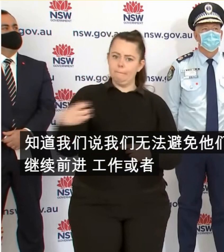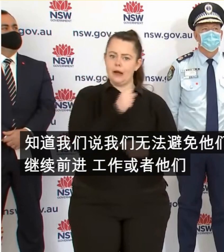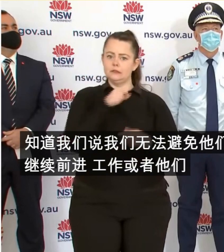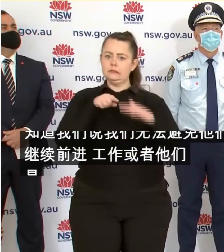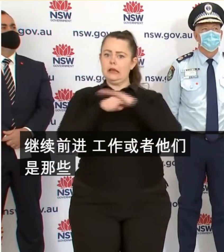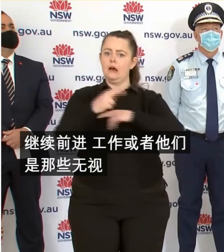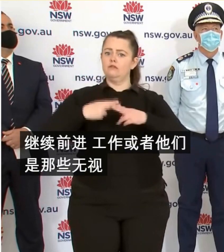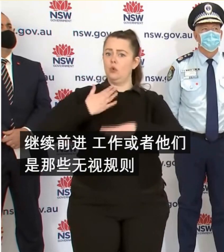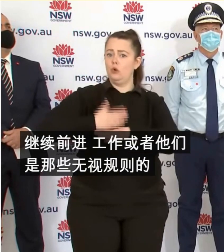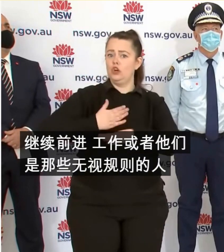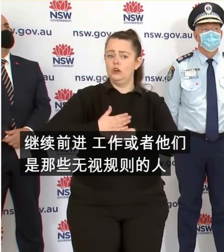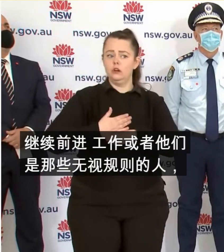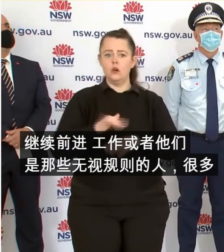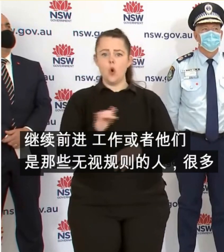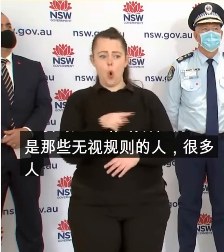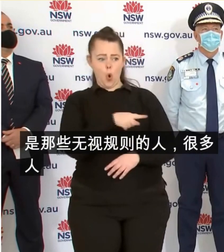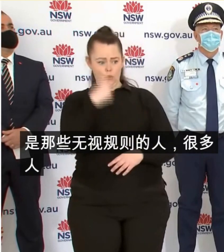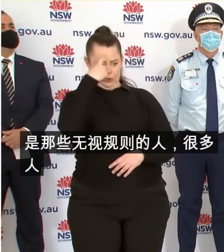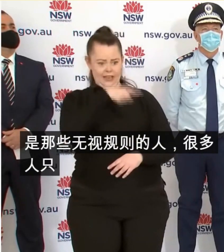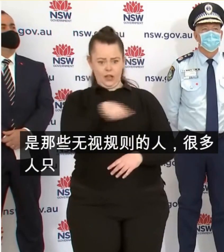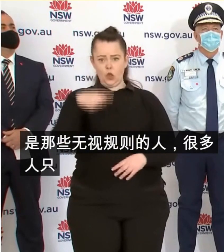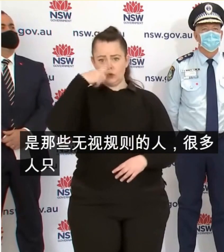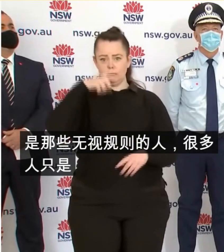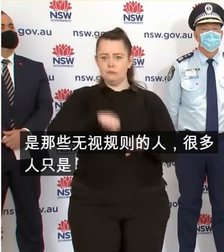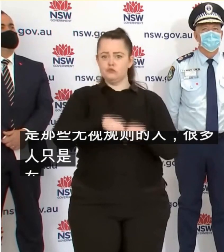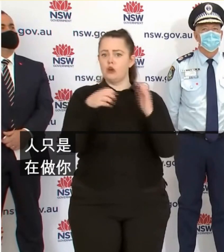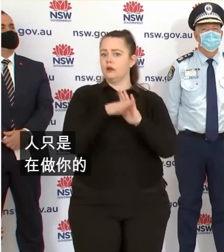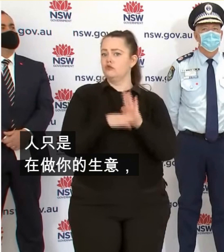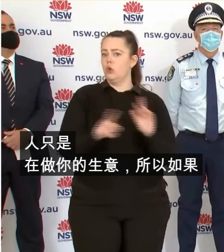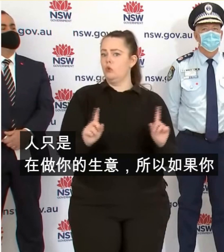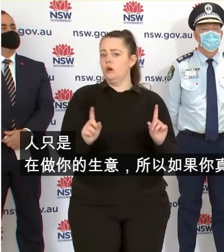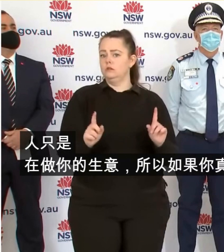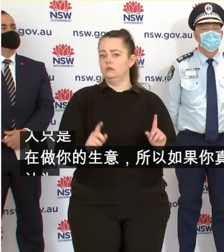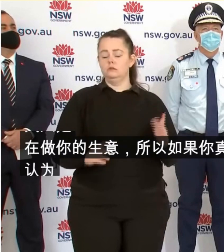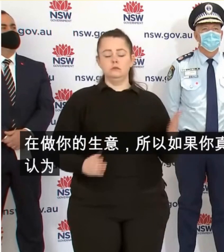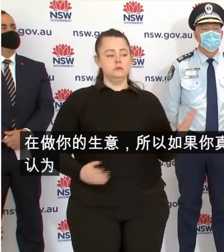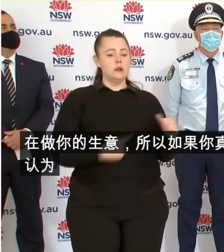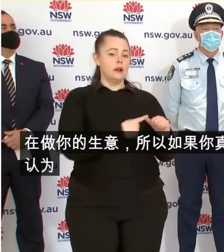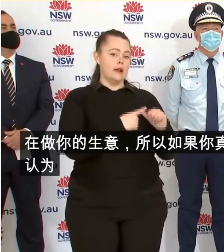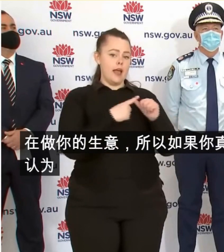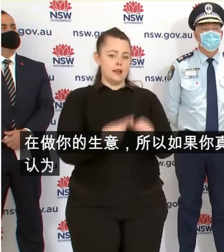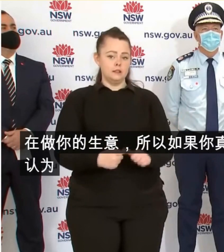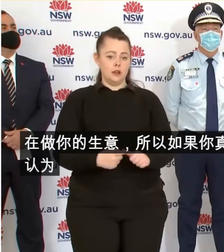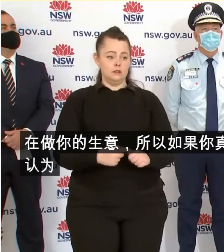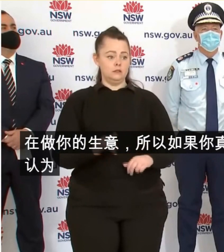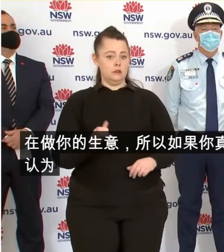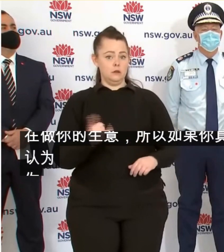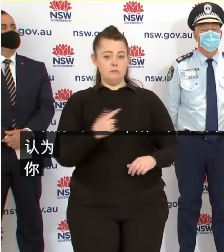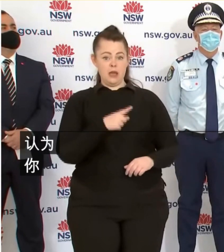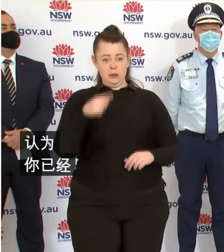going to work, or are they people that are flouting the rules? A lot of the people will be just people going about your business. So if you don't actually think you've got